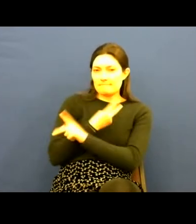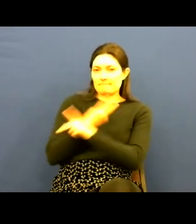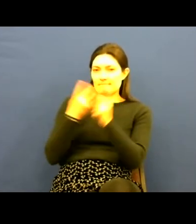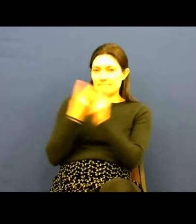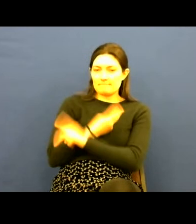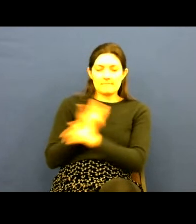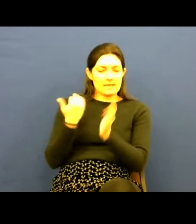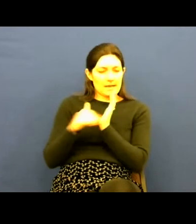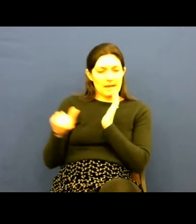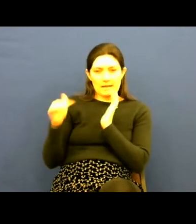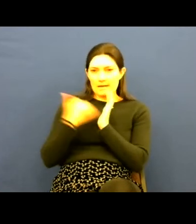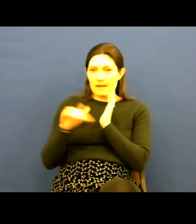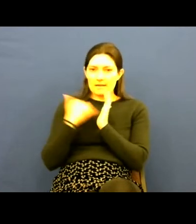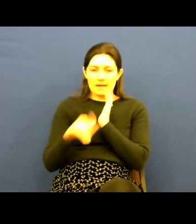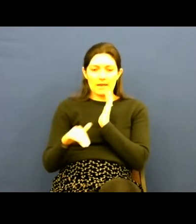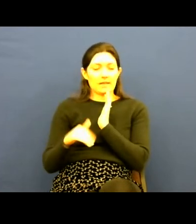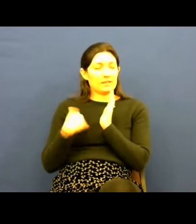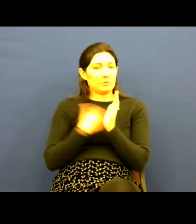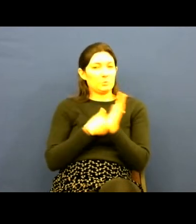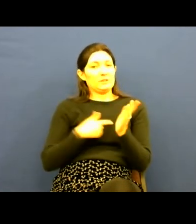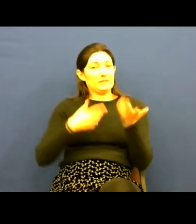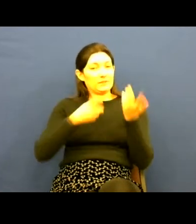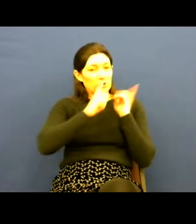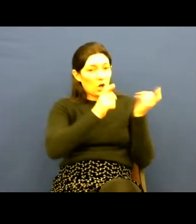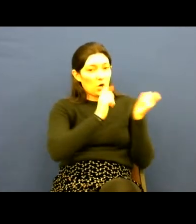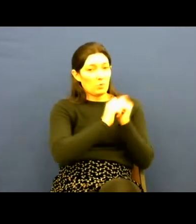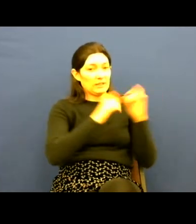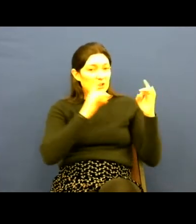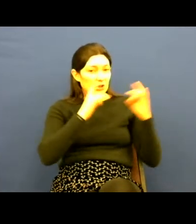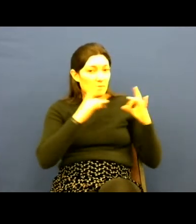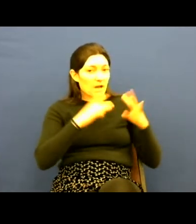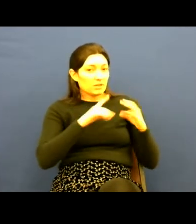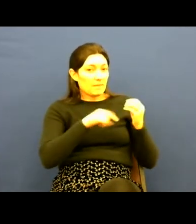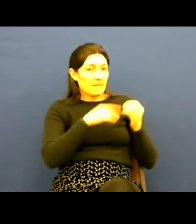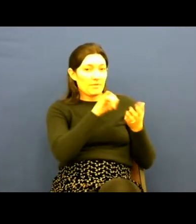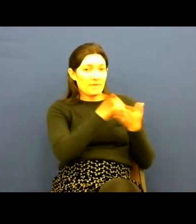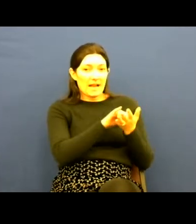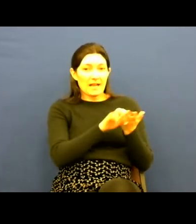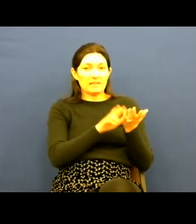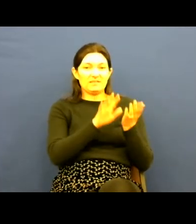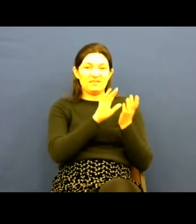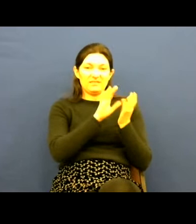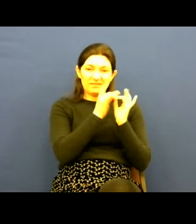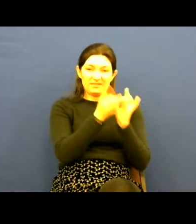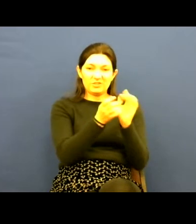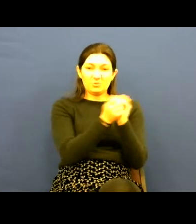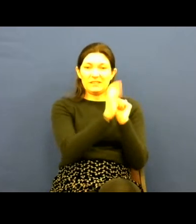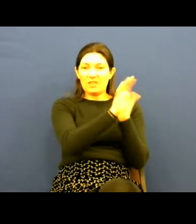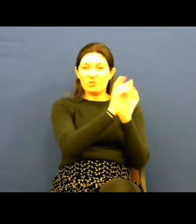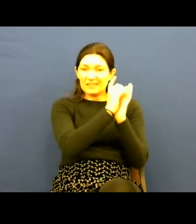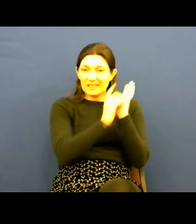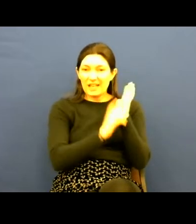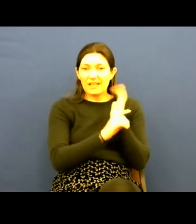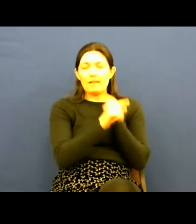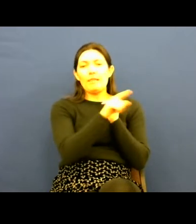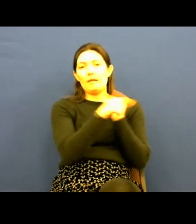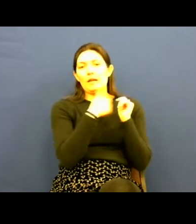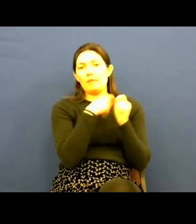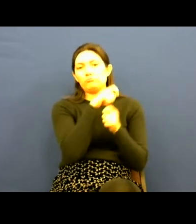we have talked to Starbucks a lot about it in terms of design. They have certain